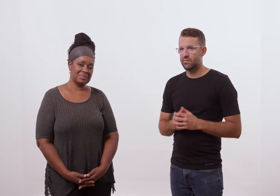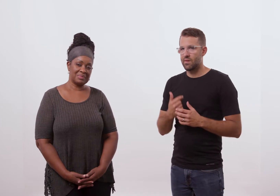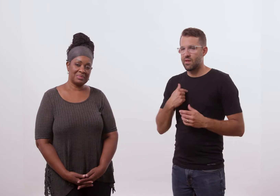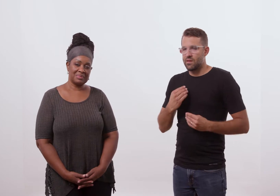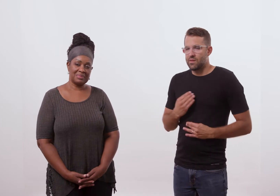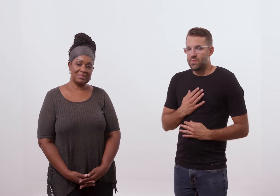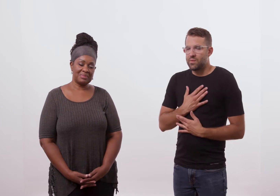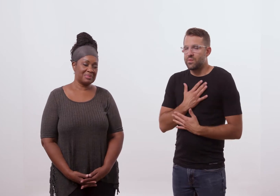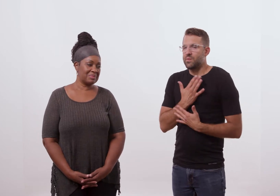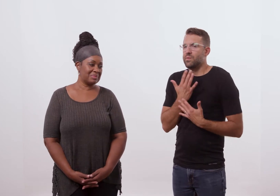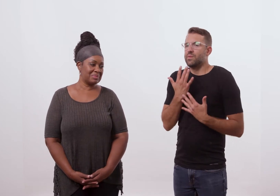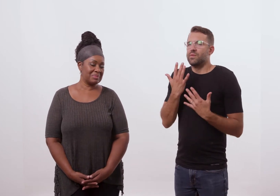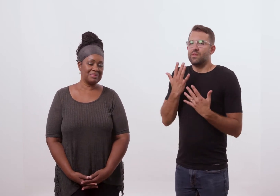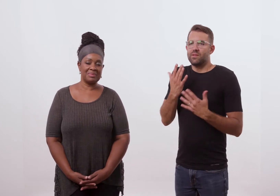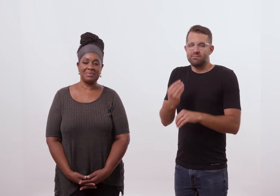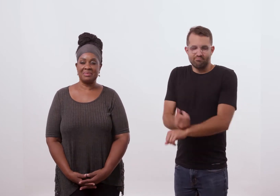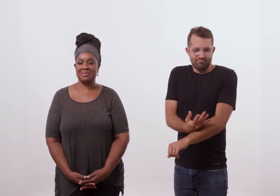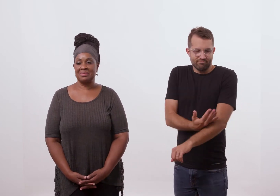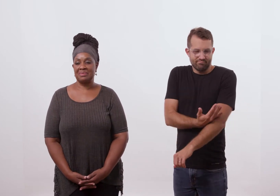Wow. Indeed.